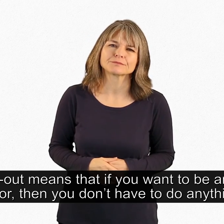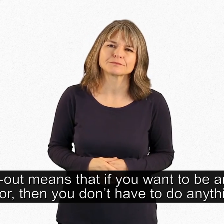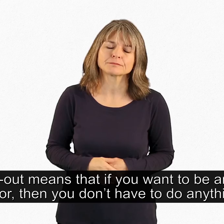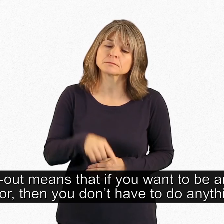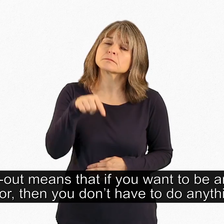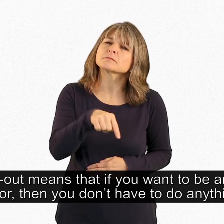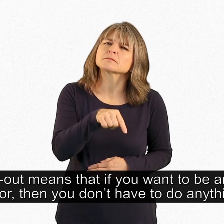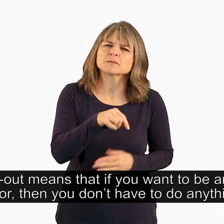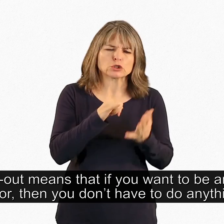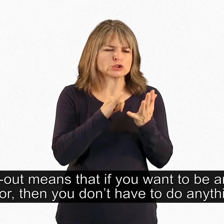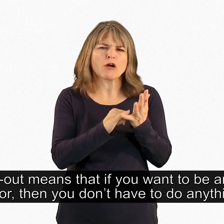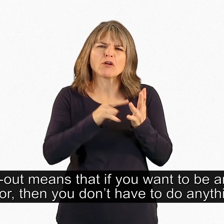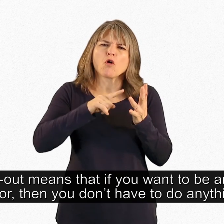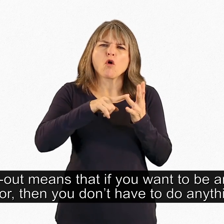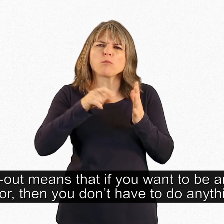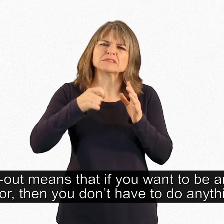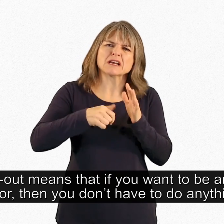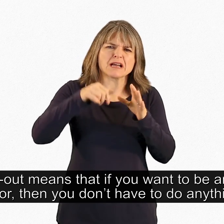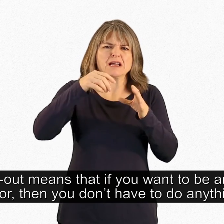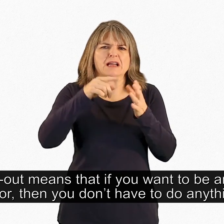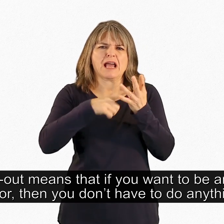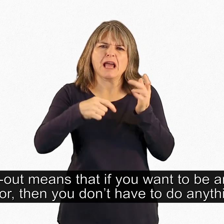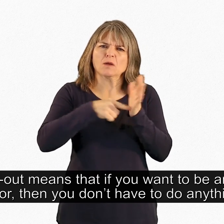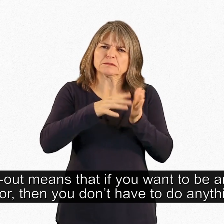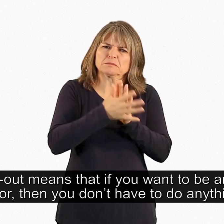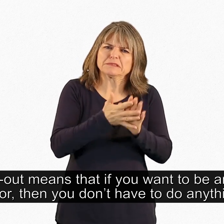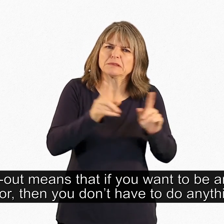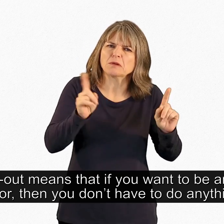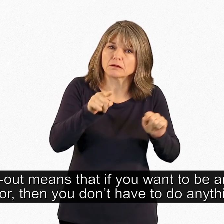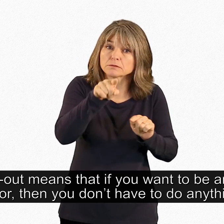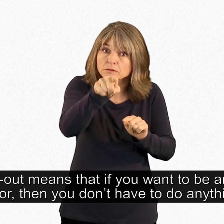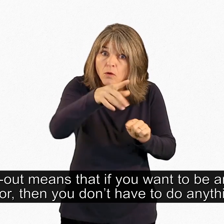Soft opt-out means that if you want to be an organ donor, then you don't have to do anything.